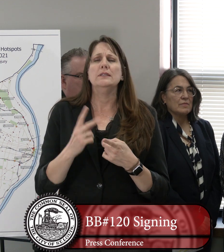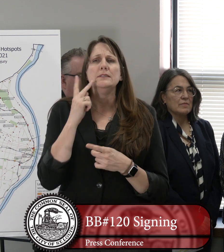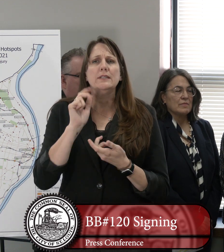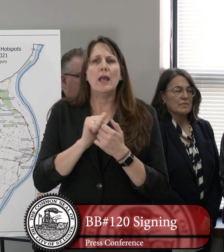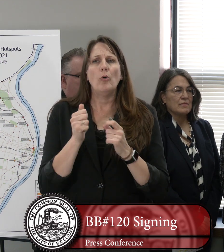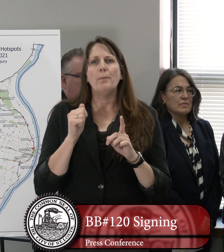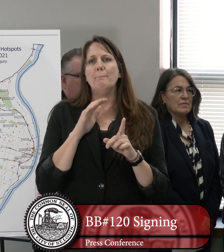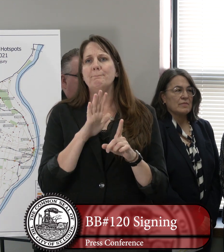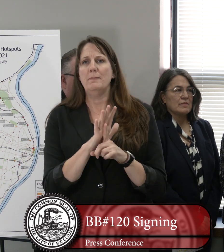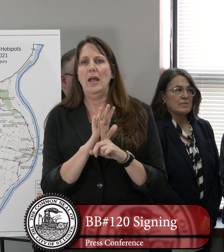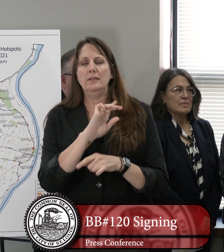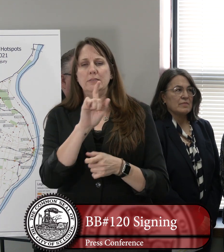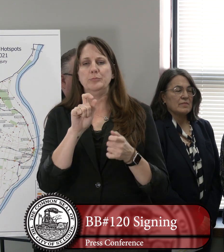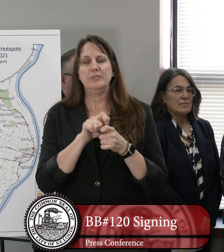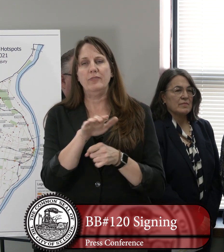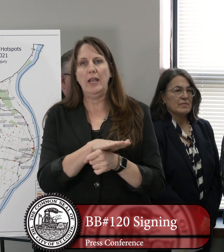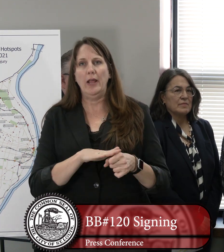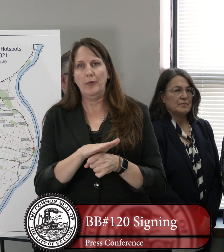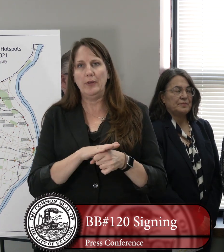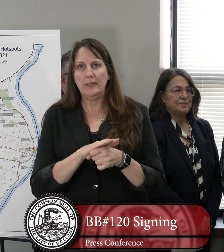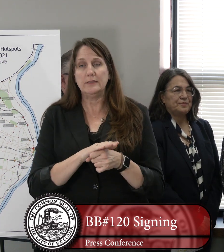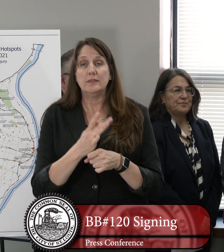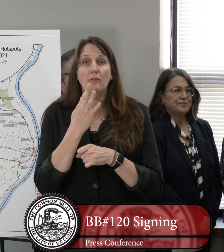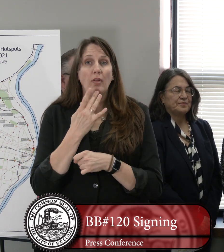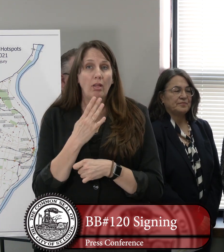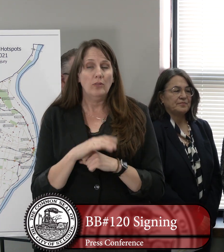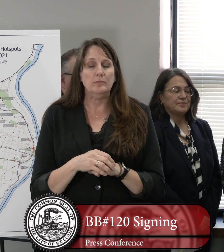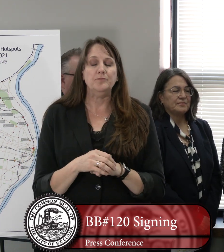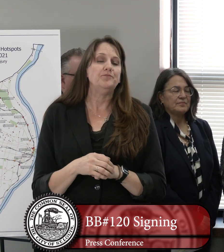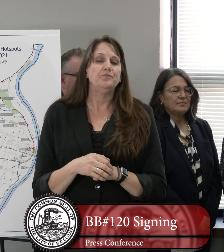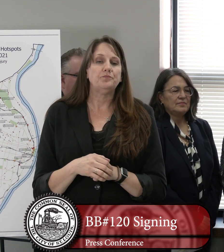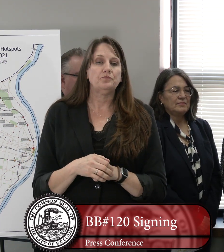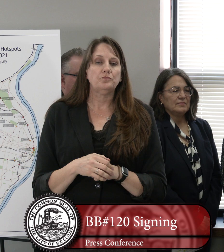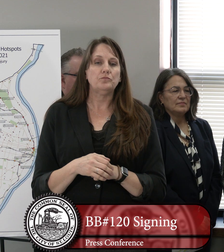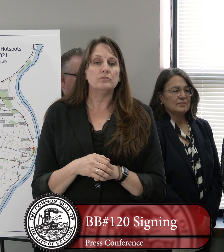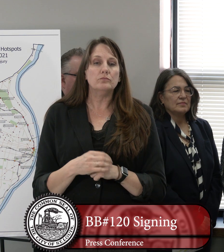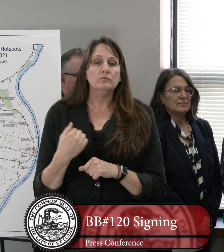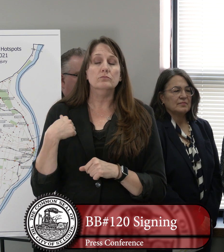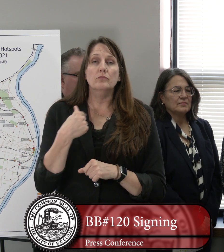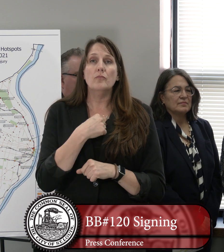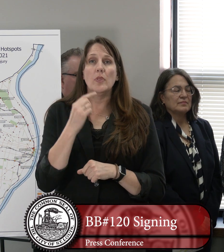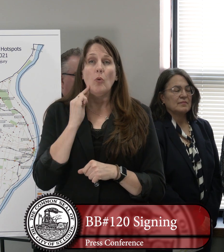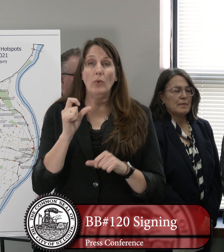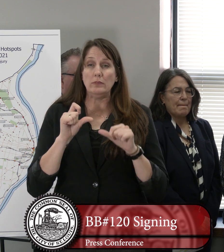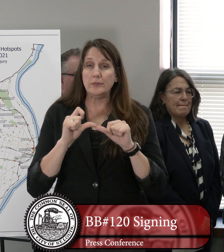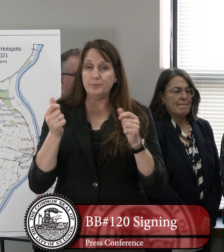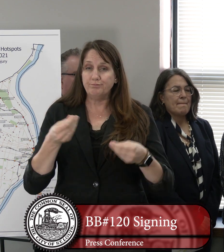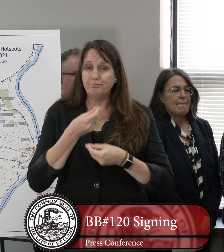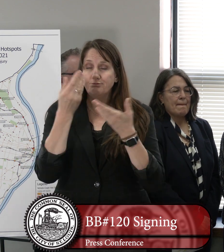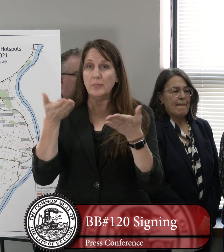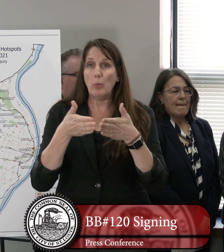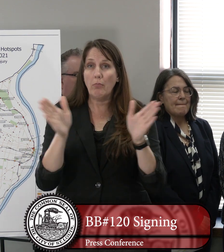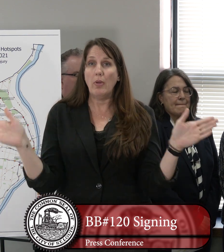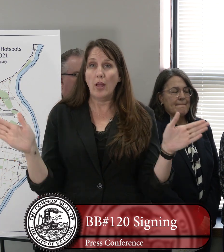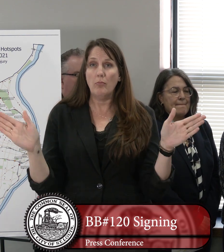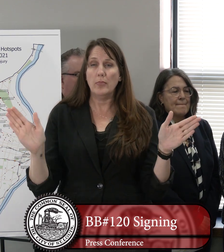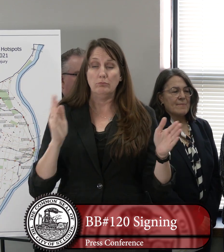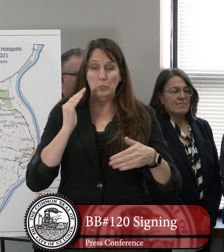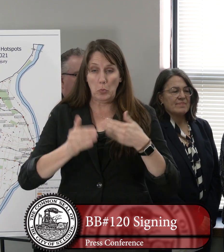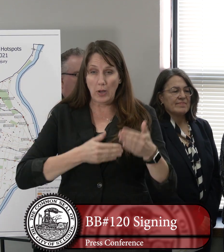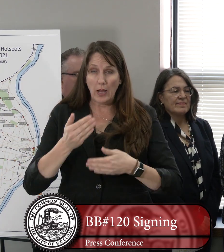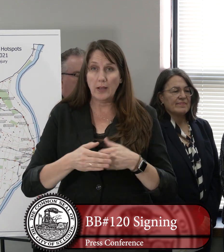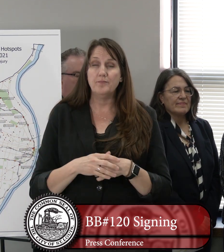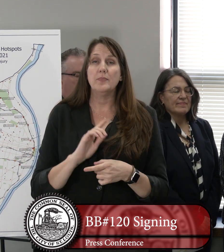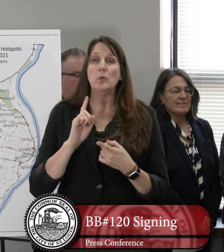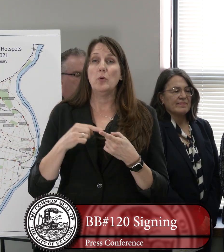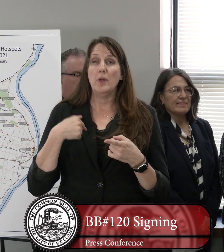of placement. We will continue to keep the public informed about our progress. Once we have a framework, we'll be sure to share